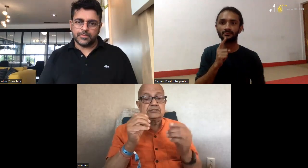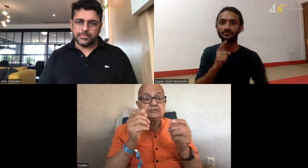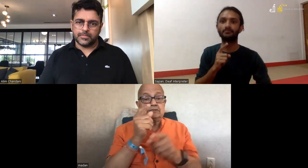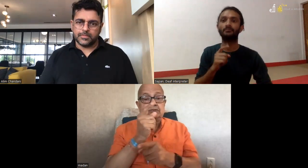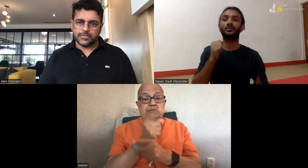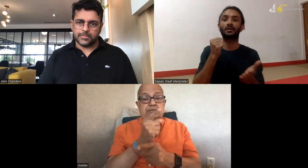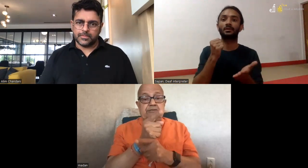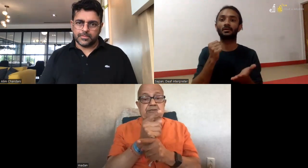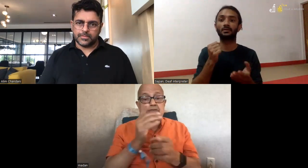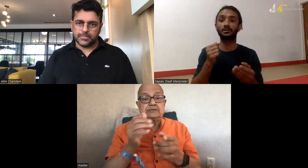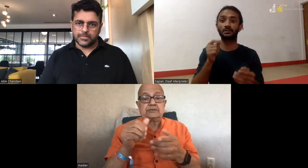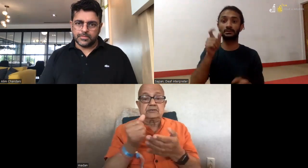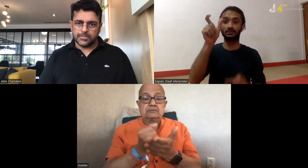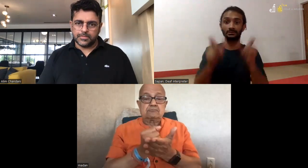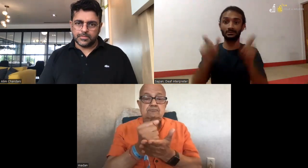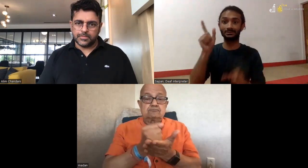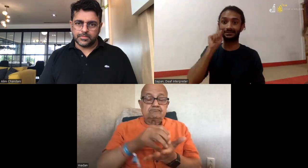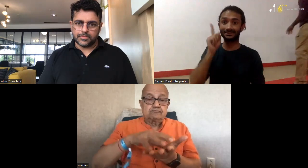There's no transition.